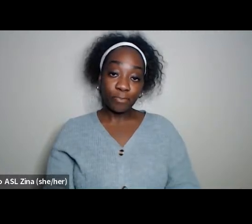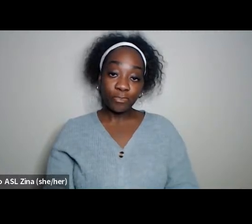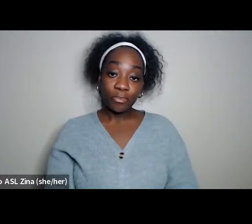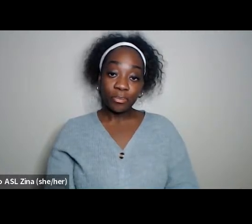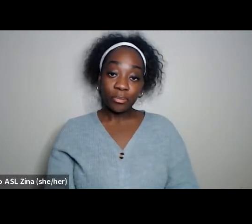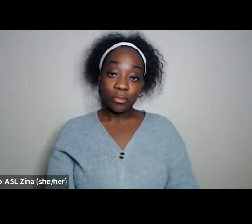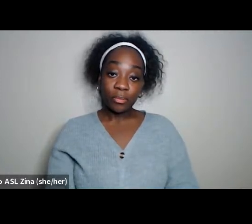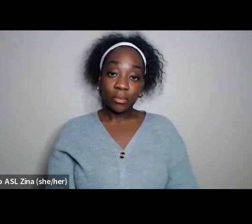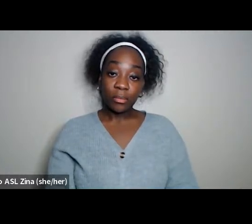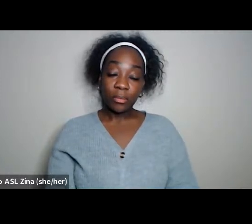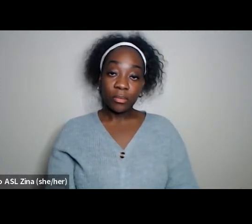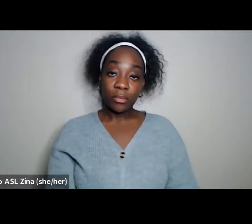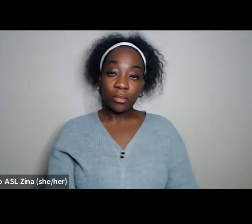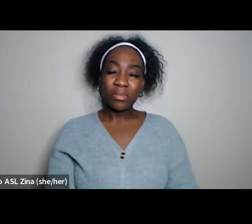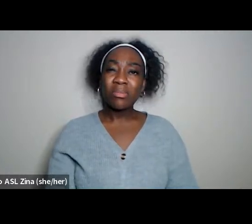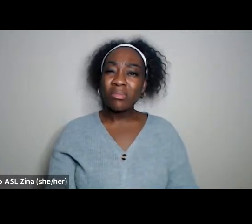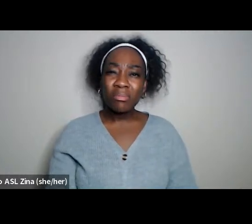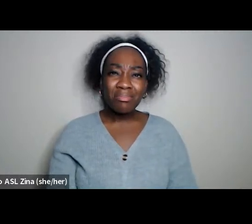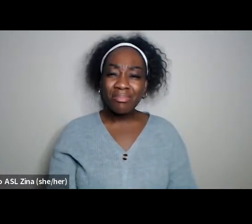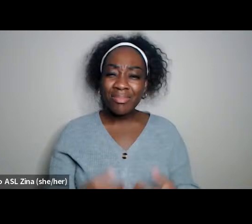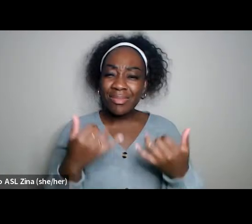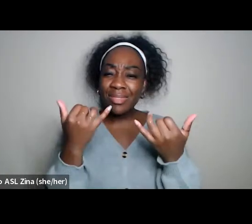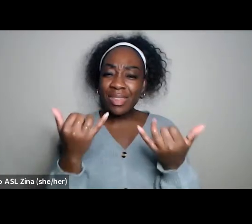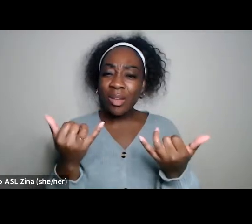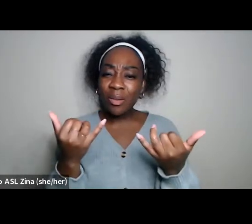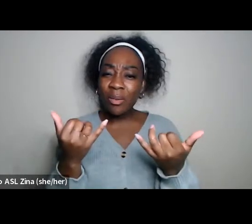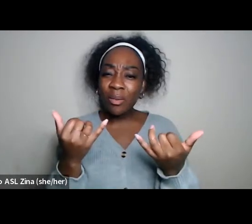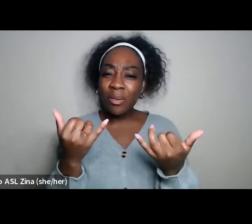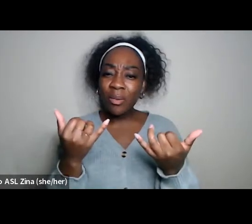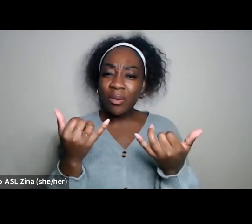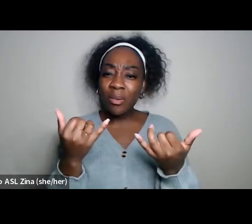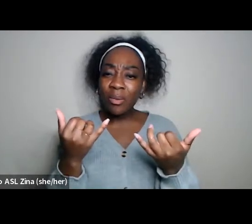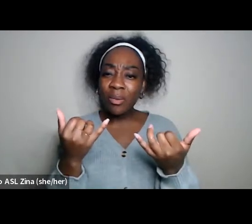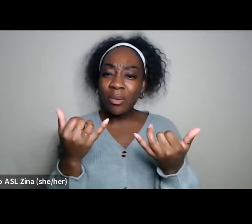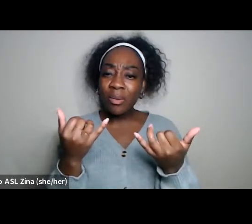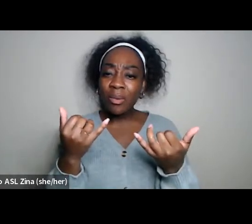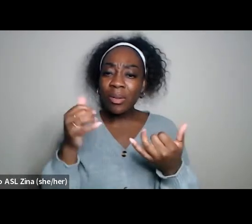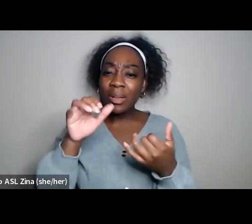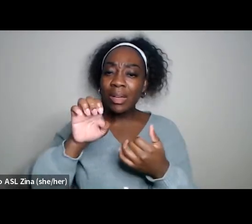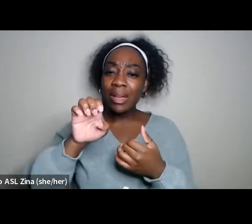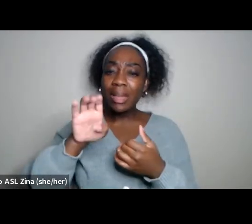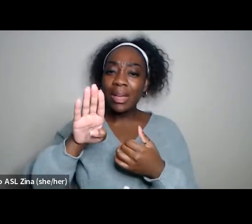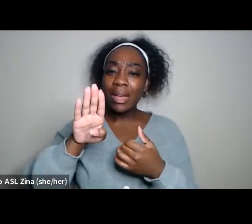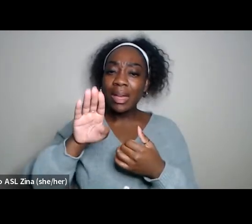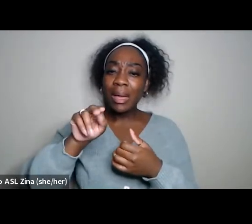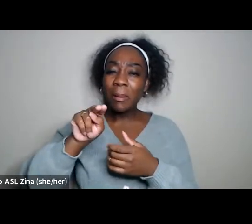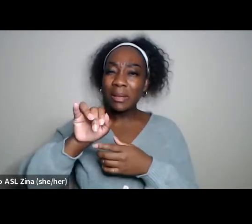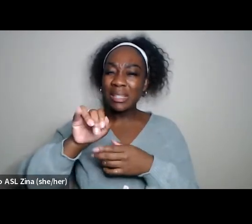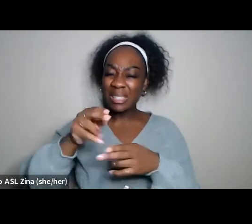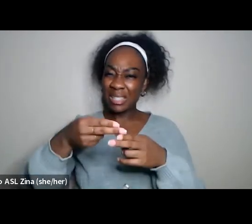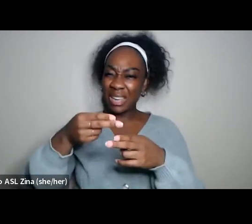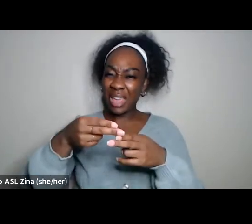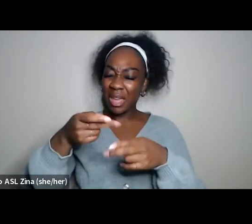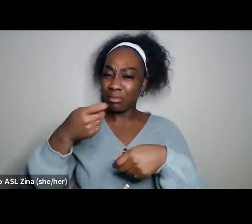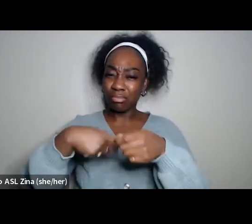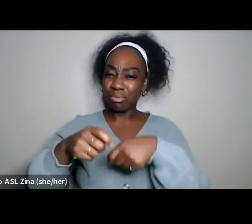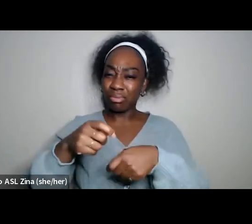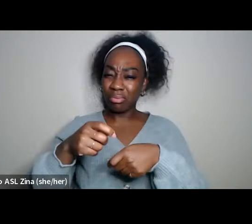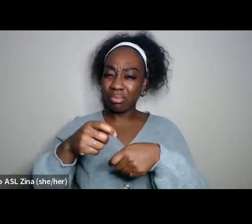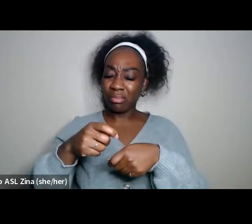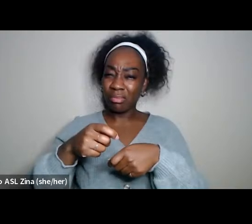Wait, how did that happen? Now Ebony is under your name and you're under Ebony's name. That's weird.